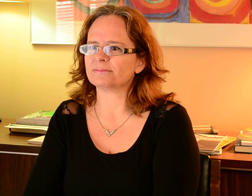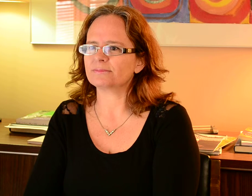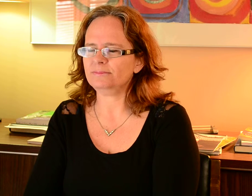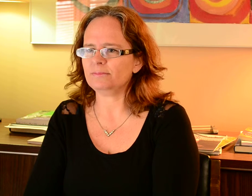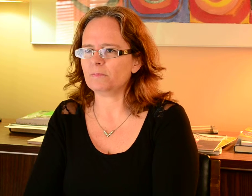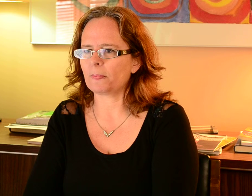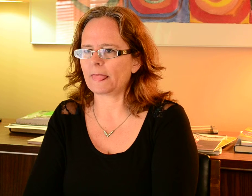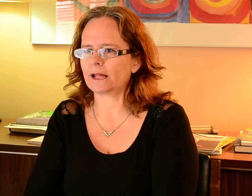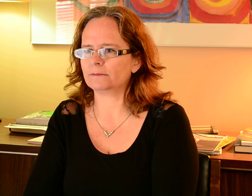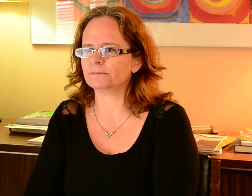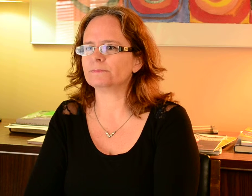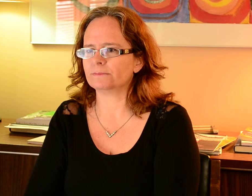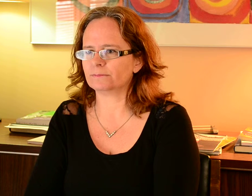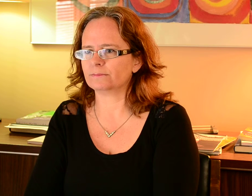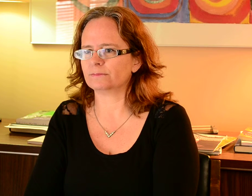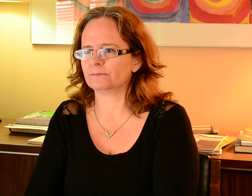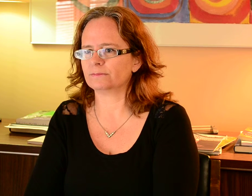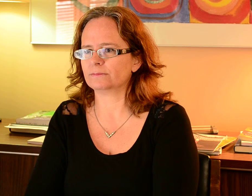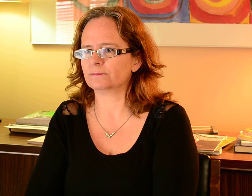something you do in addition to another job?